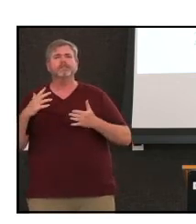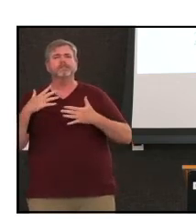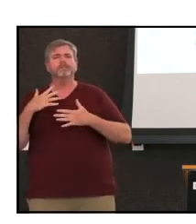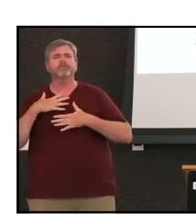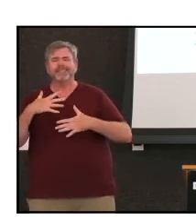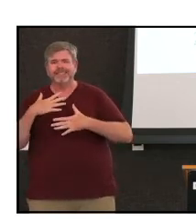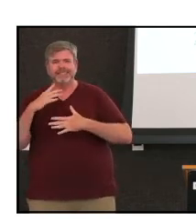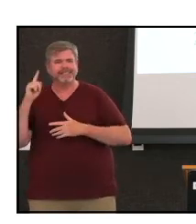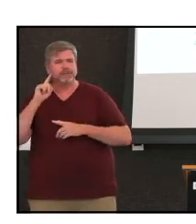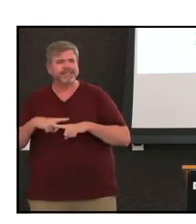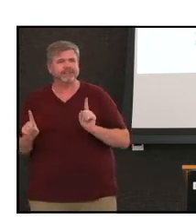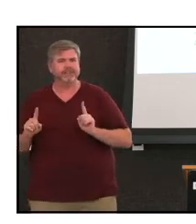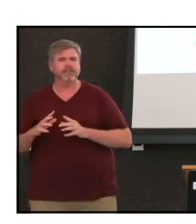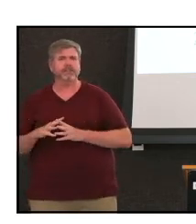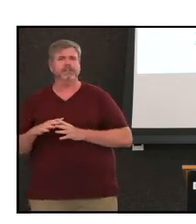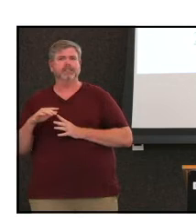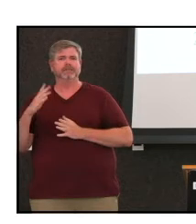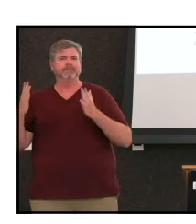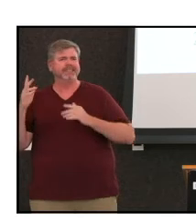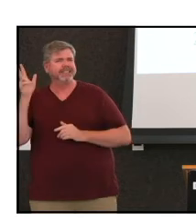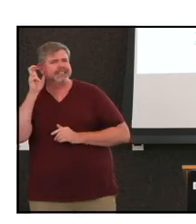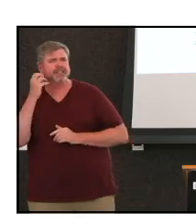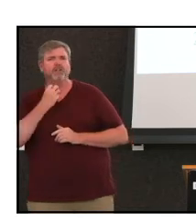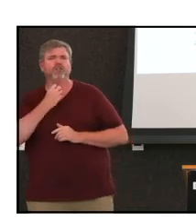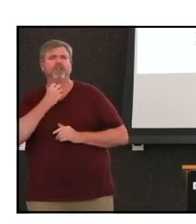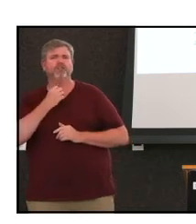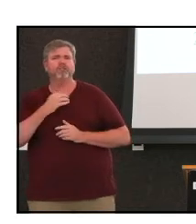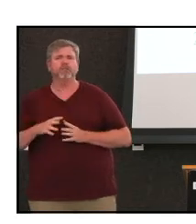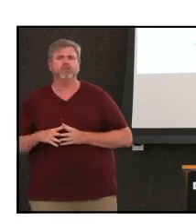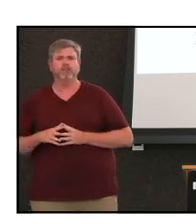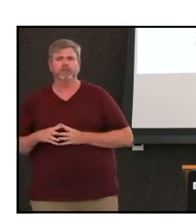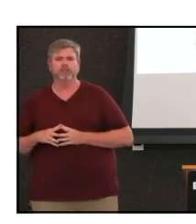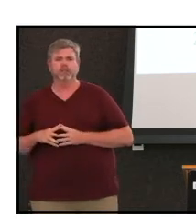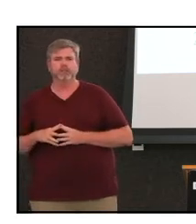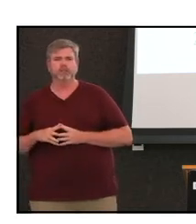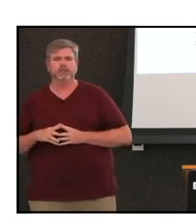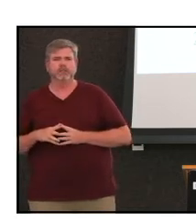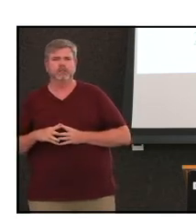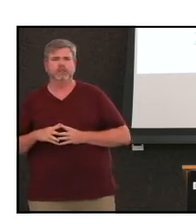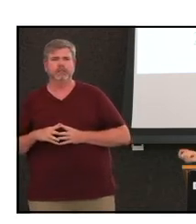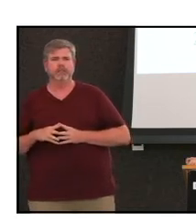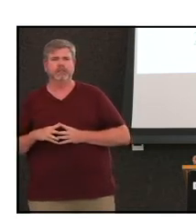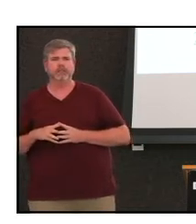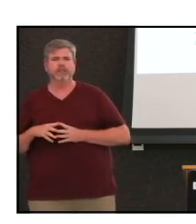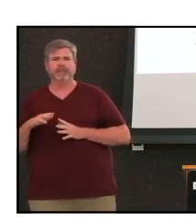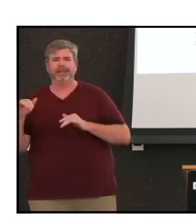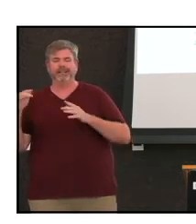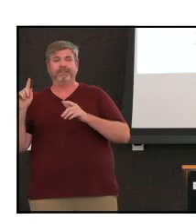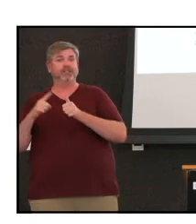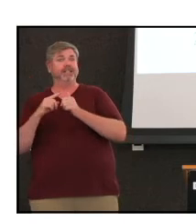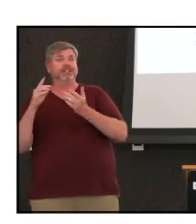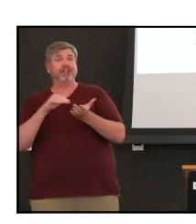The first sign that we talked about of intoxication with opioids that Dr. Ali talked about